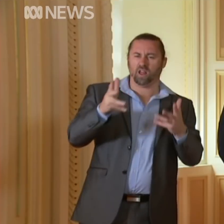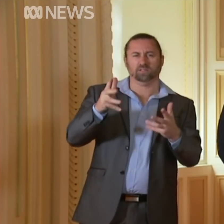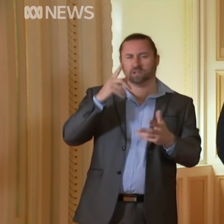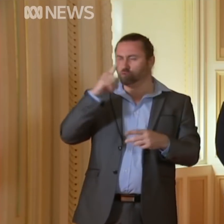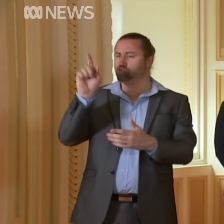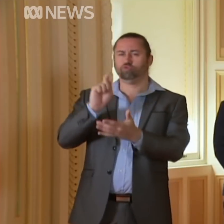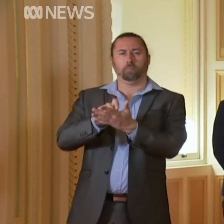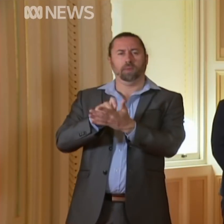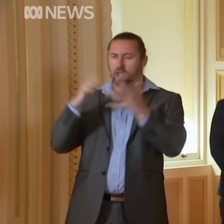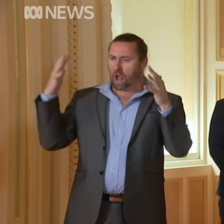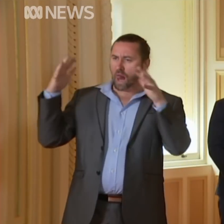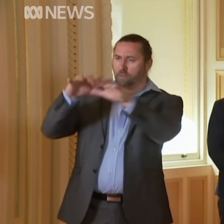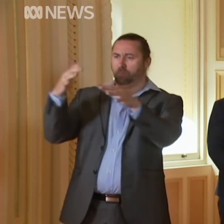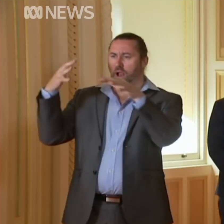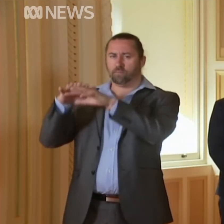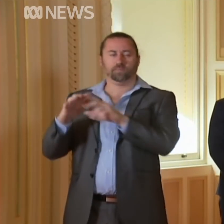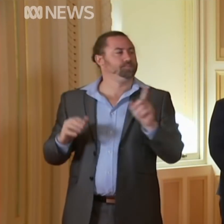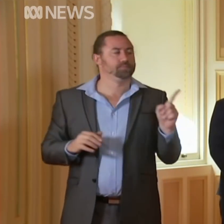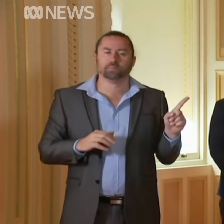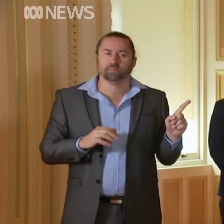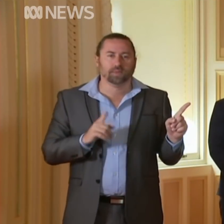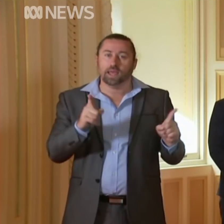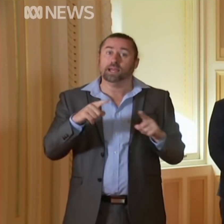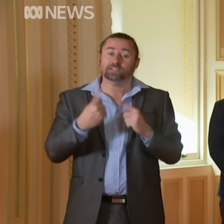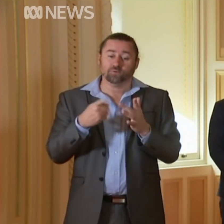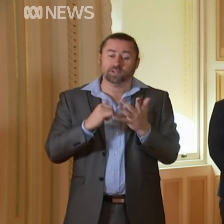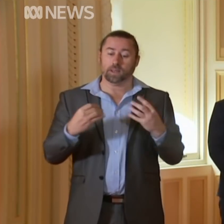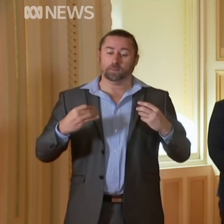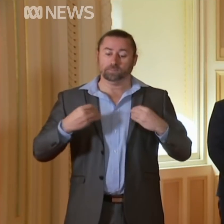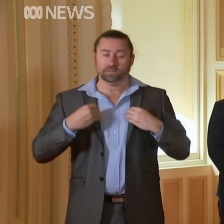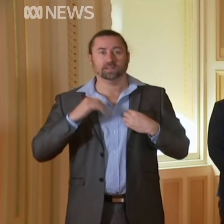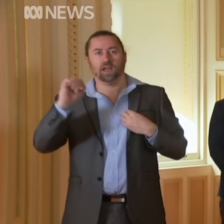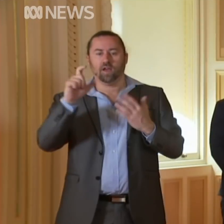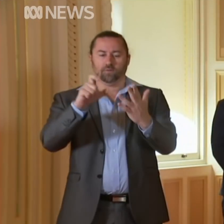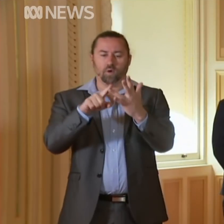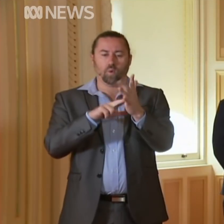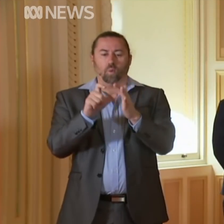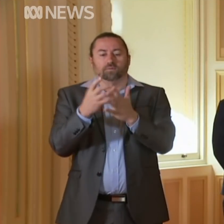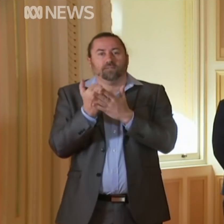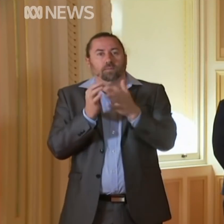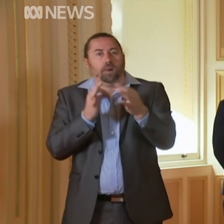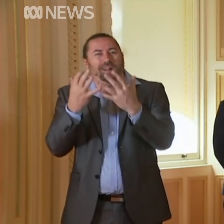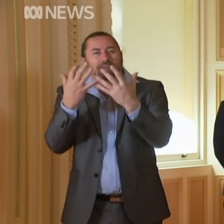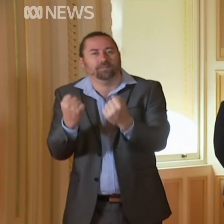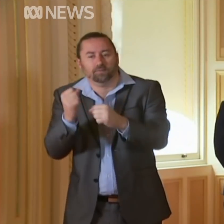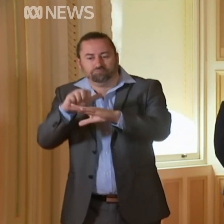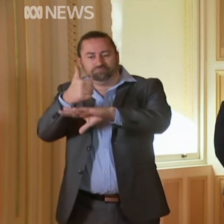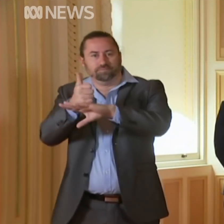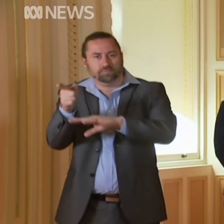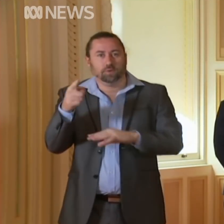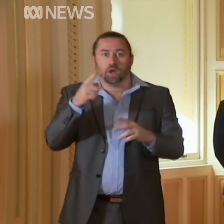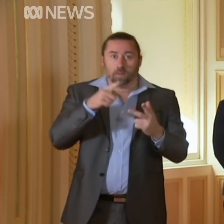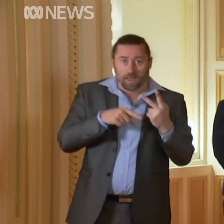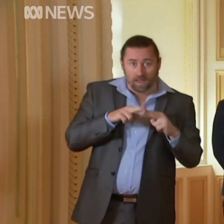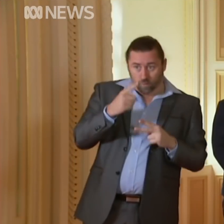is crowding in certain places like shopping centres. But businesses have COVID-safe plans in place. So what we're saying is, if you are seeing